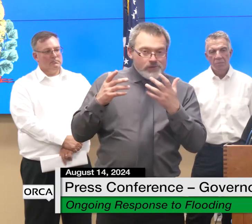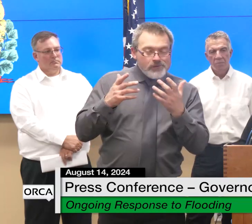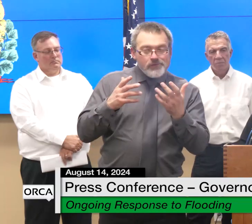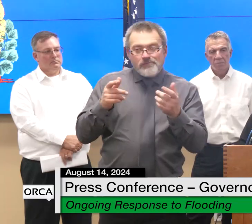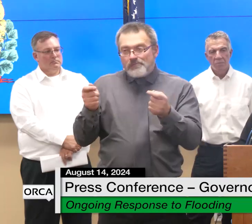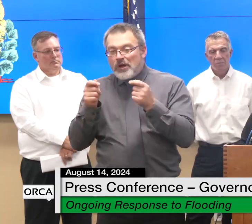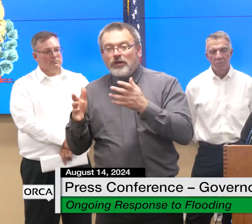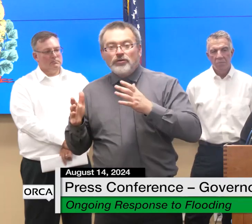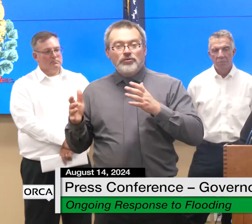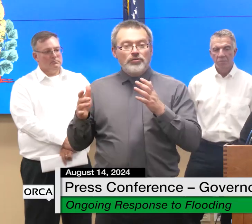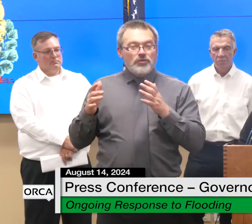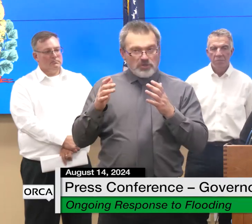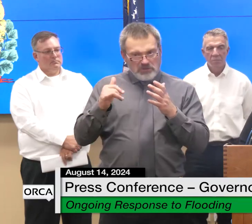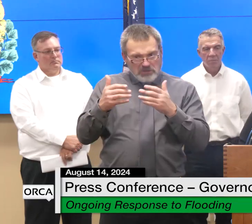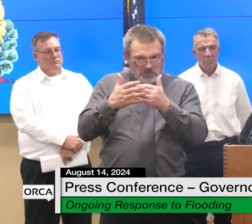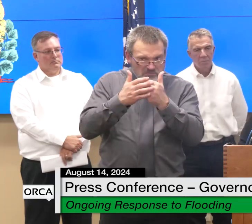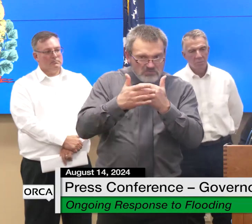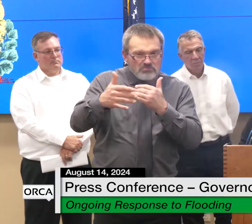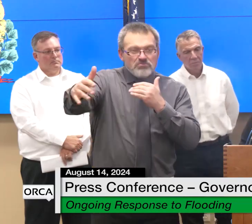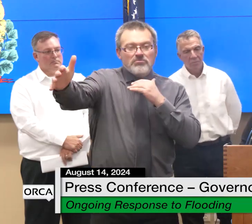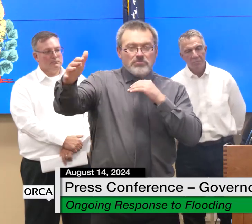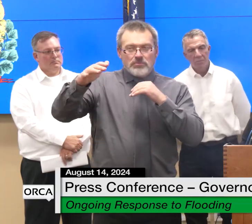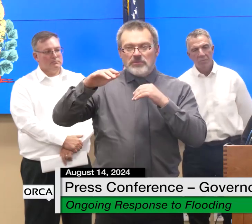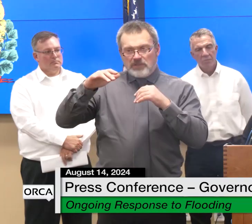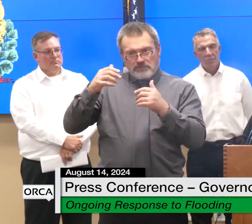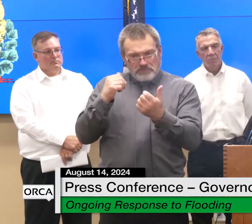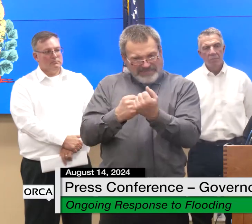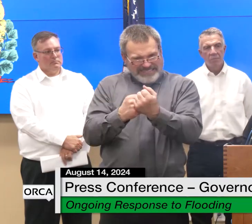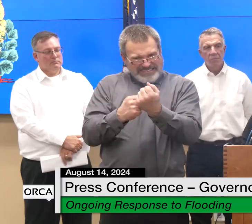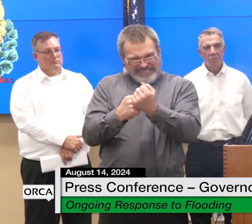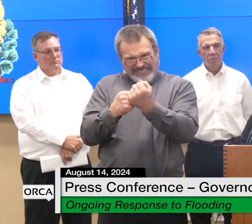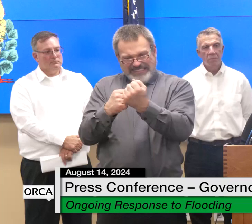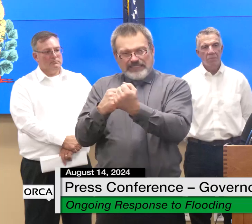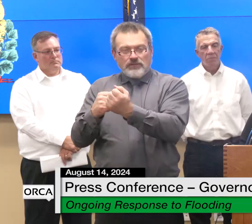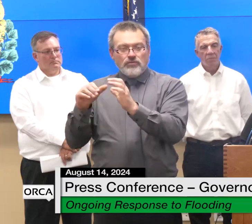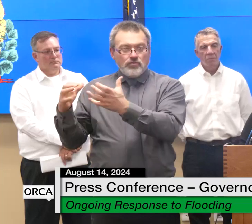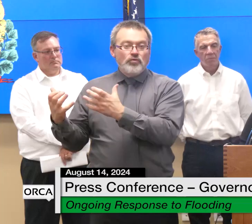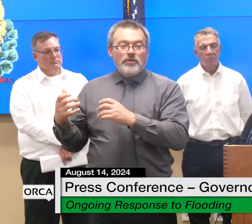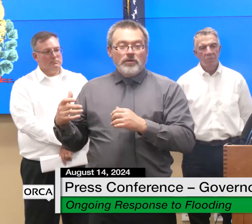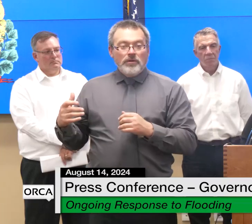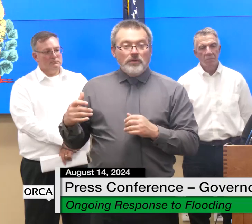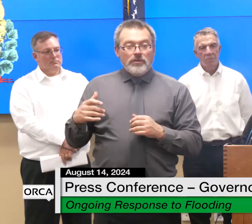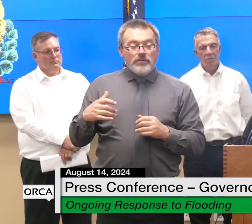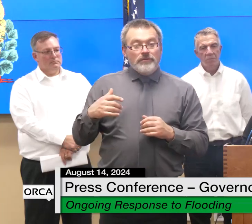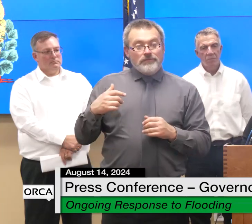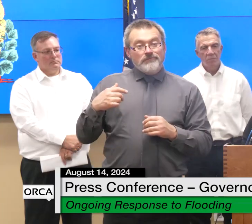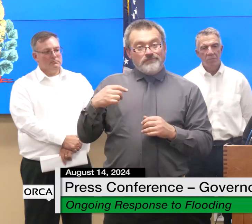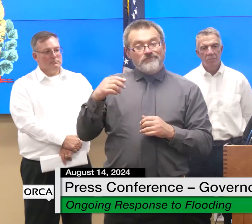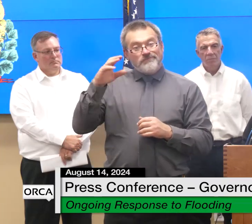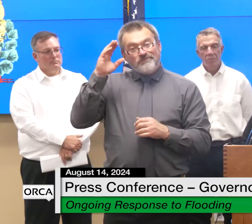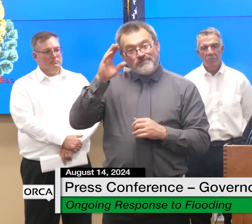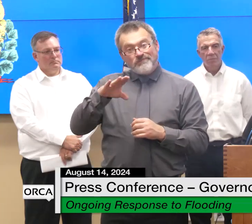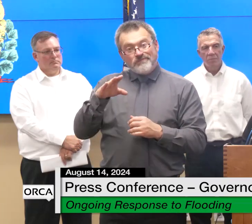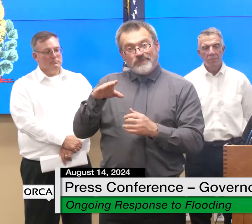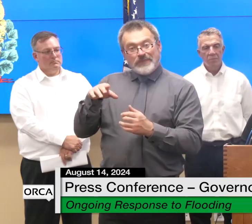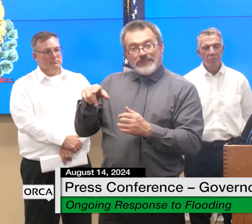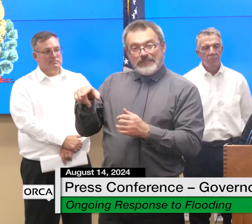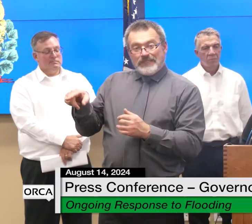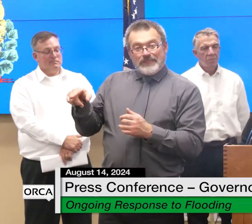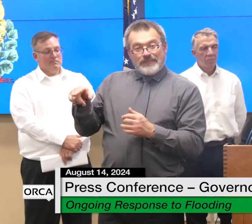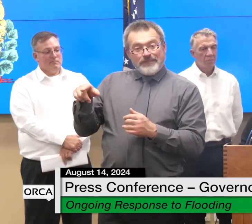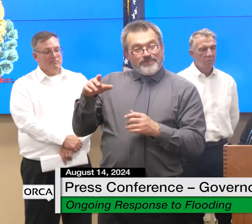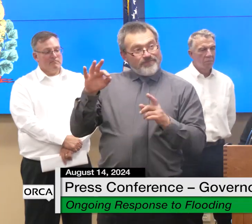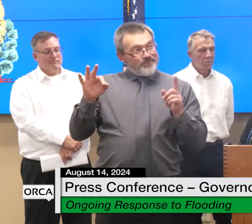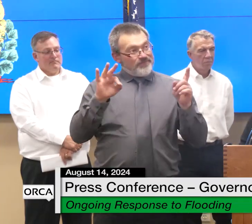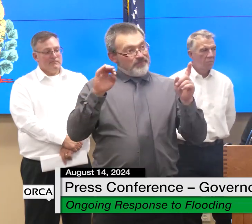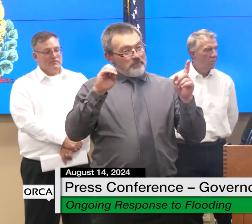groups. Paying for case managers to work with flood survivors in parts of Vermont not covered or served by FEMA.